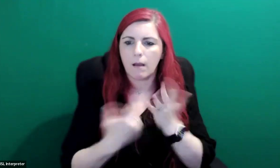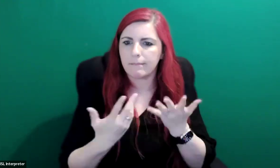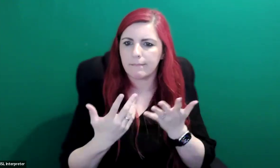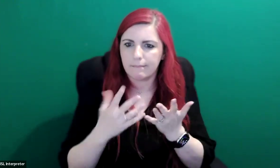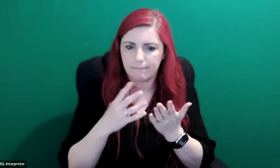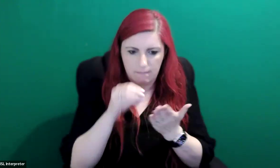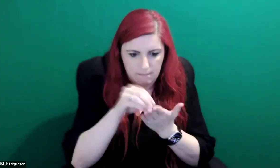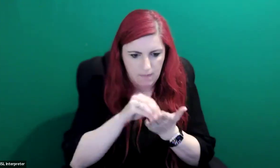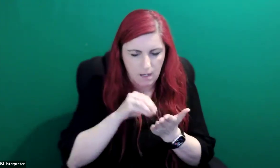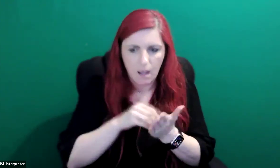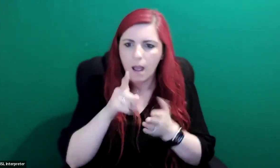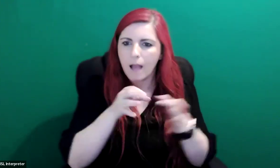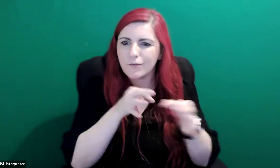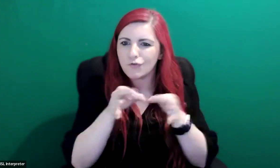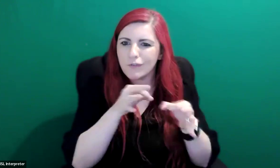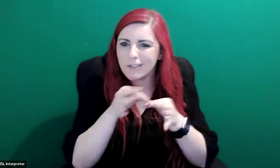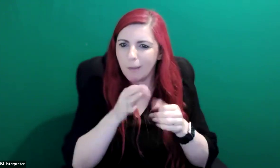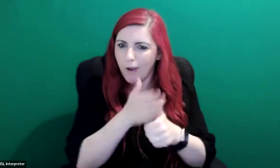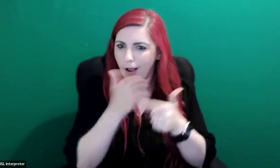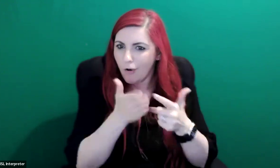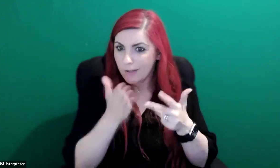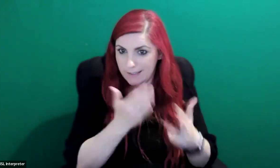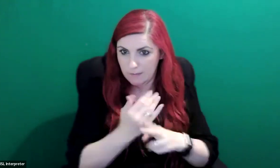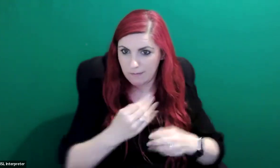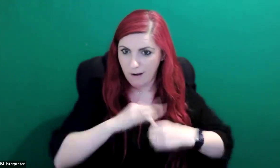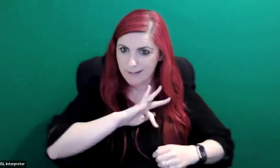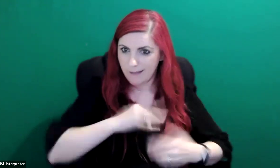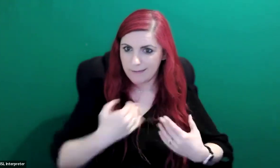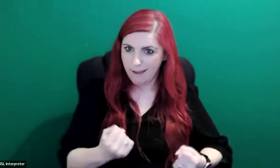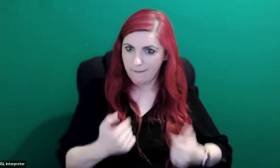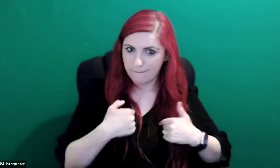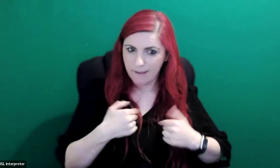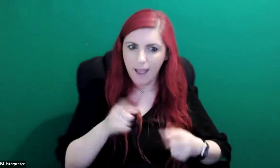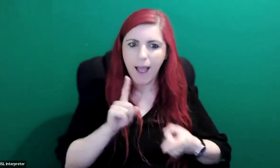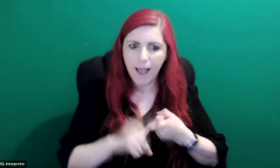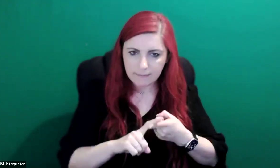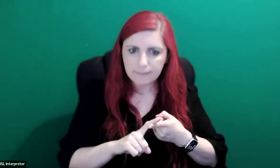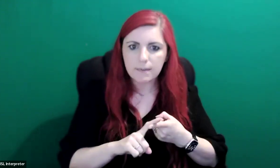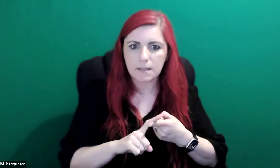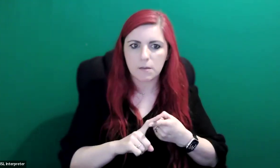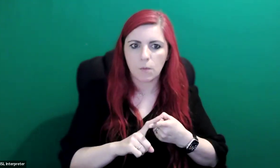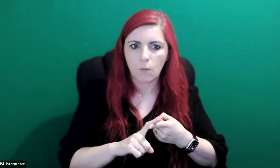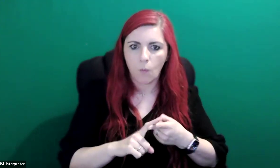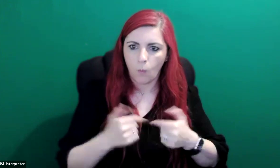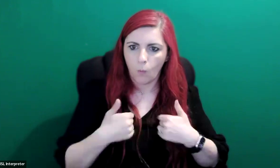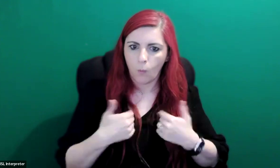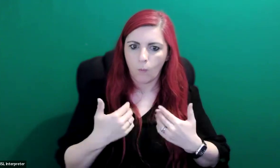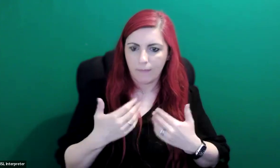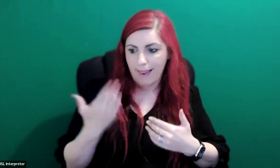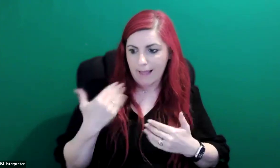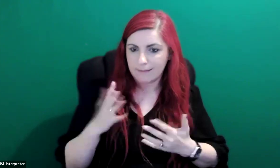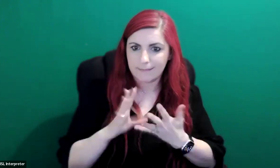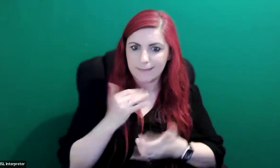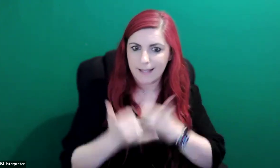strategic priorities here in IREC, and we're also approaching this from a position of, you know, we have over the last 10 years